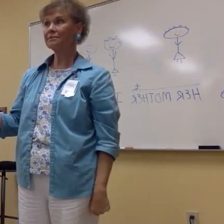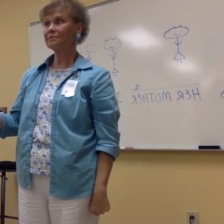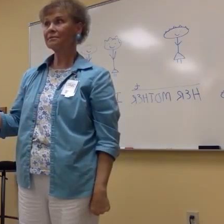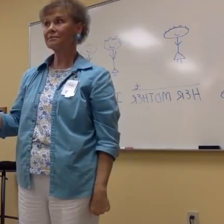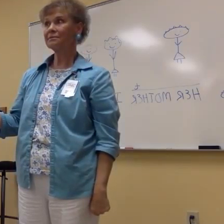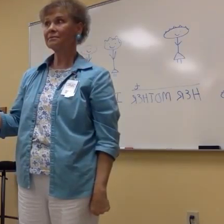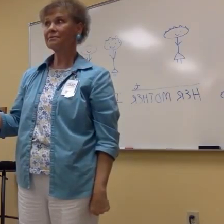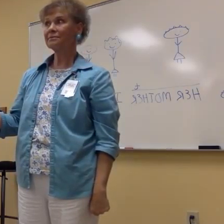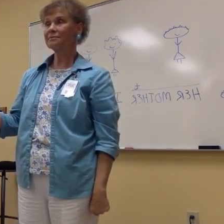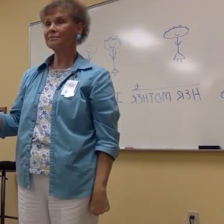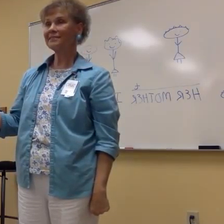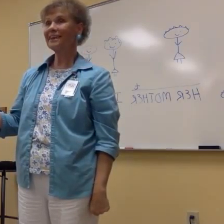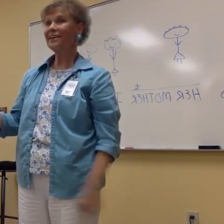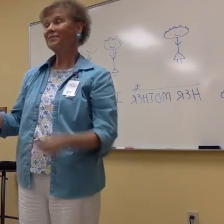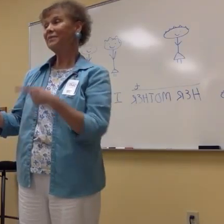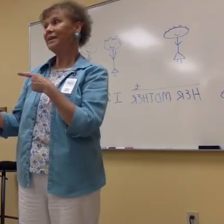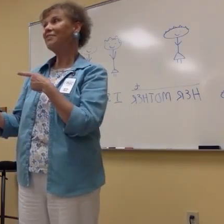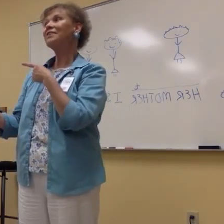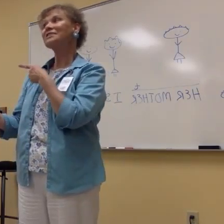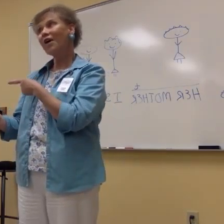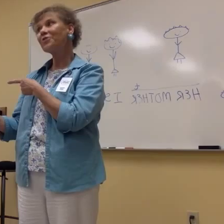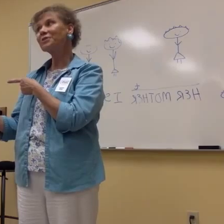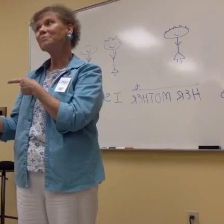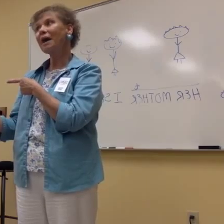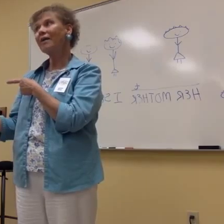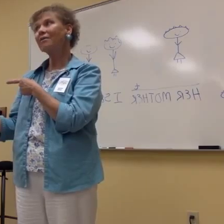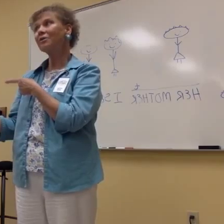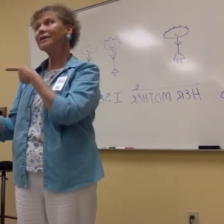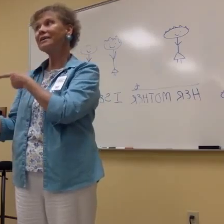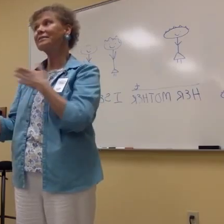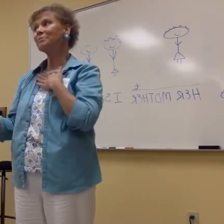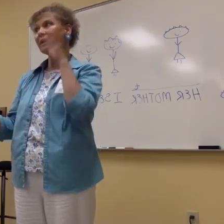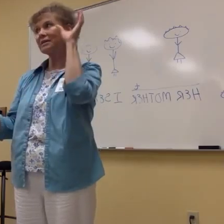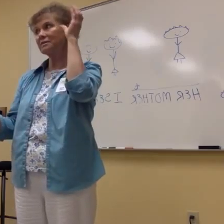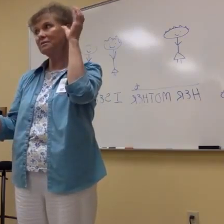Right? So the you is the person I'm talking to.